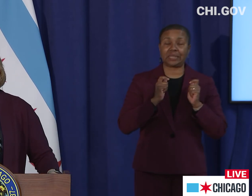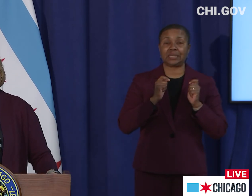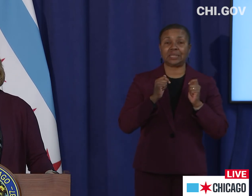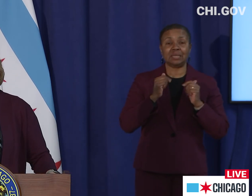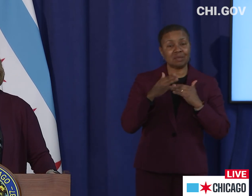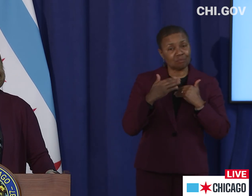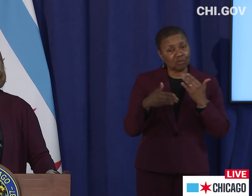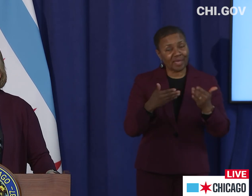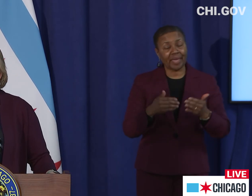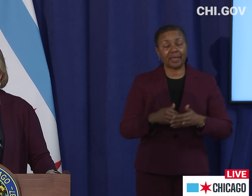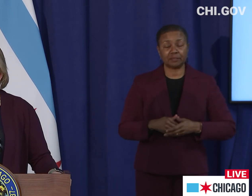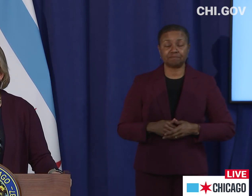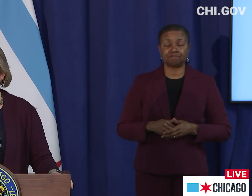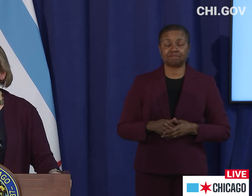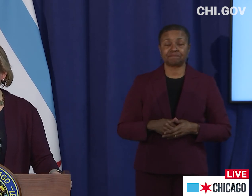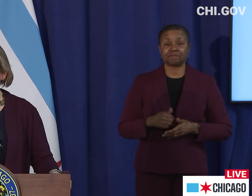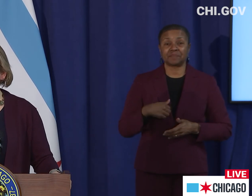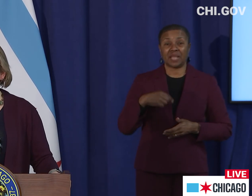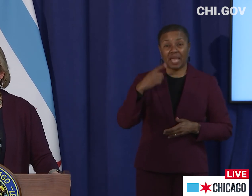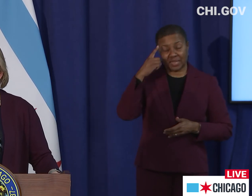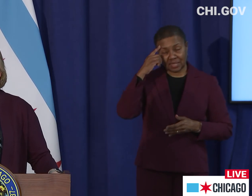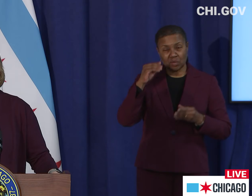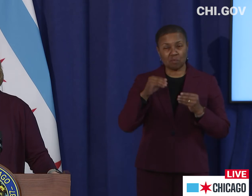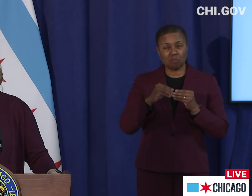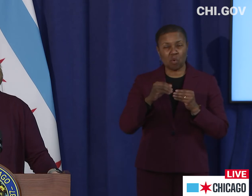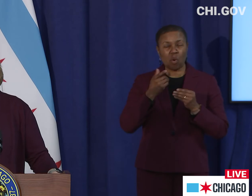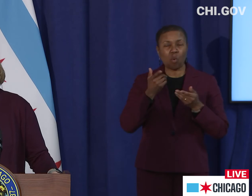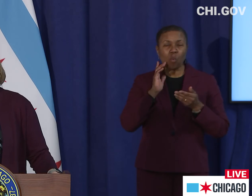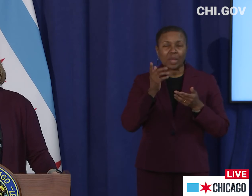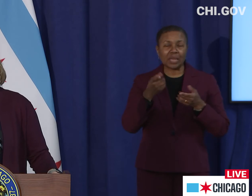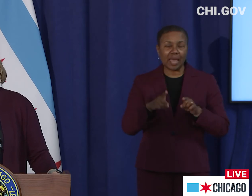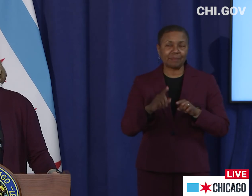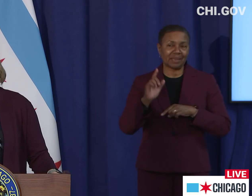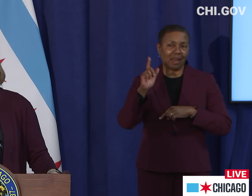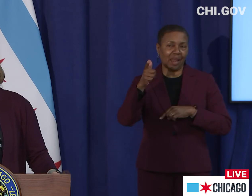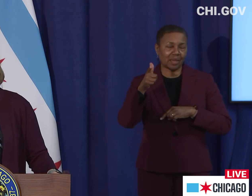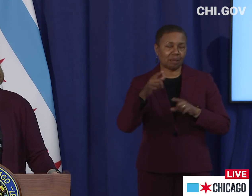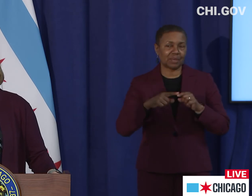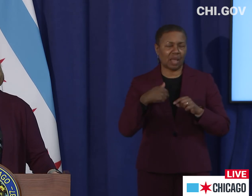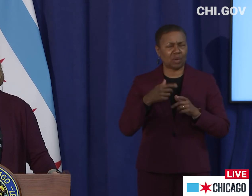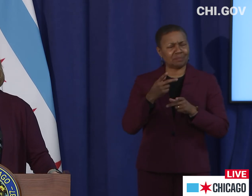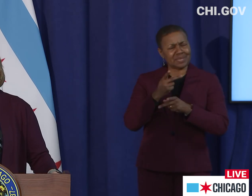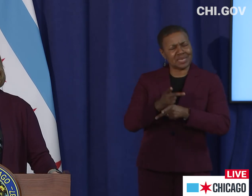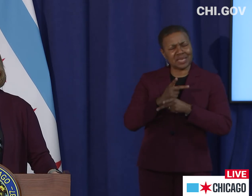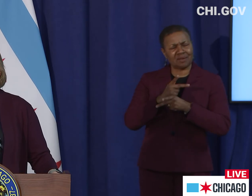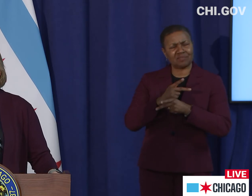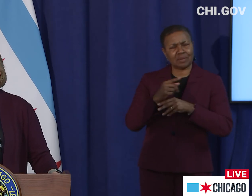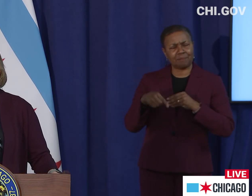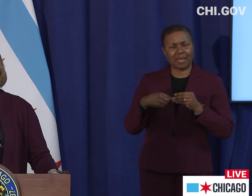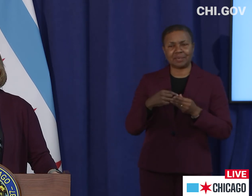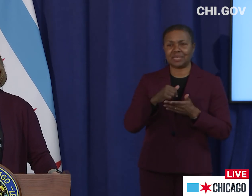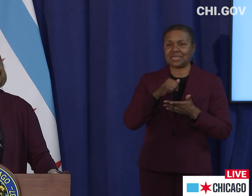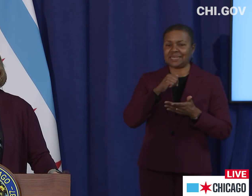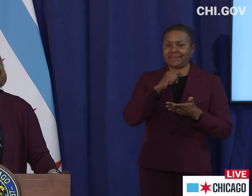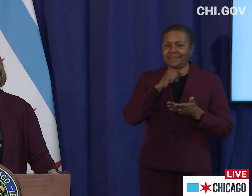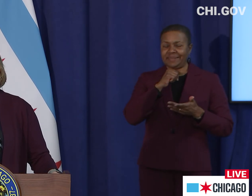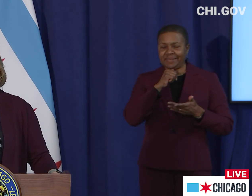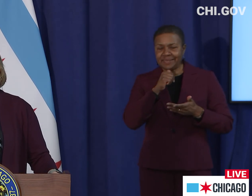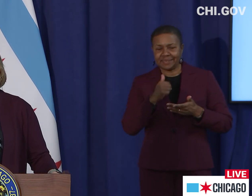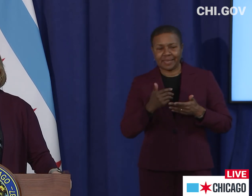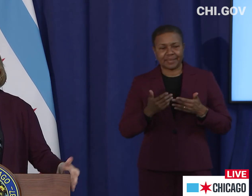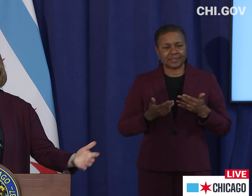move ahead. So I think more to come there, but I want to be really careful about not opening